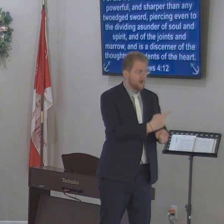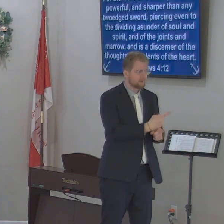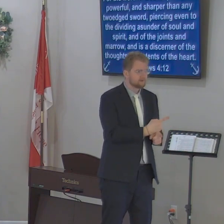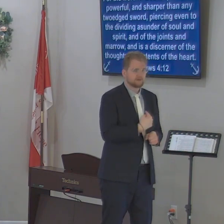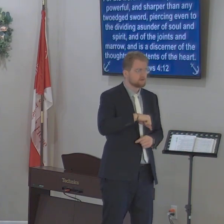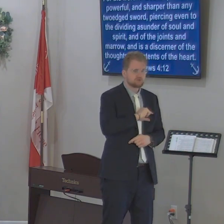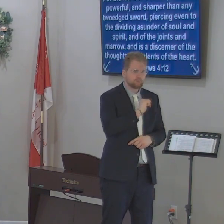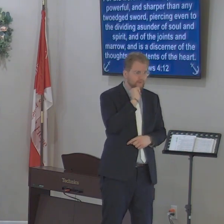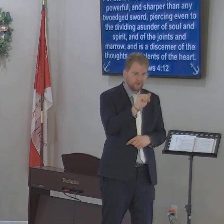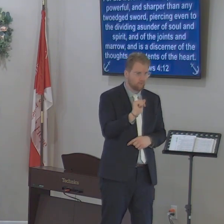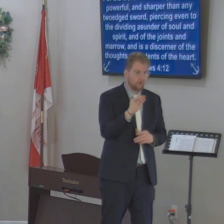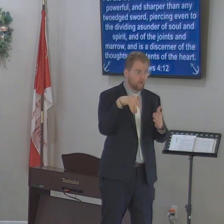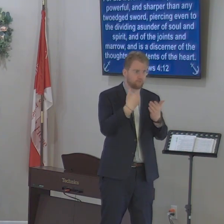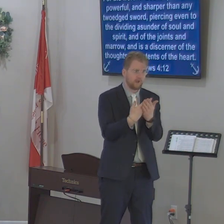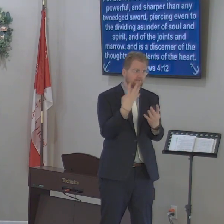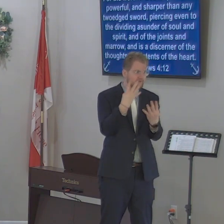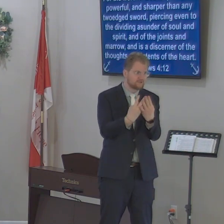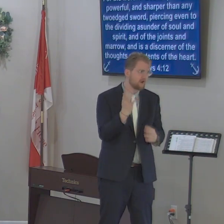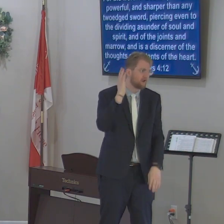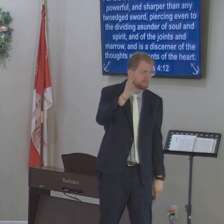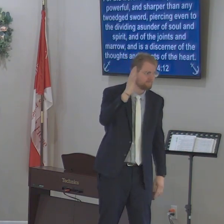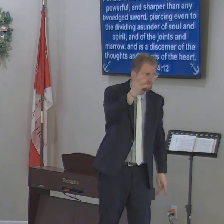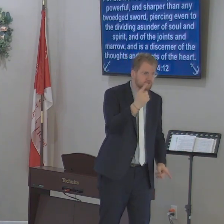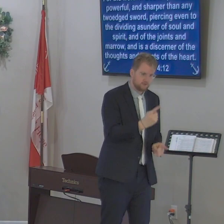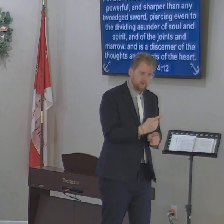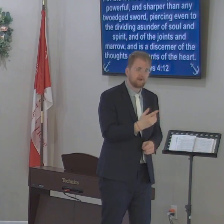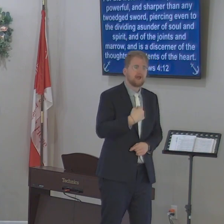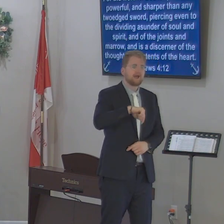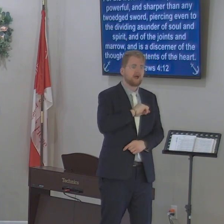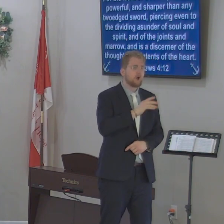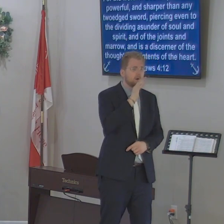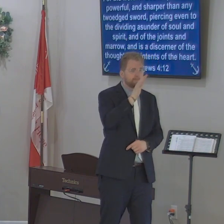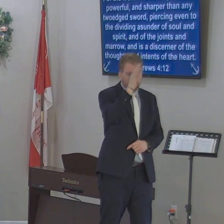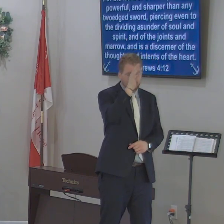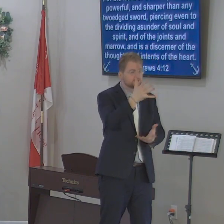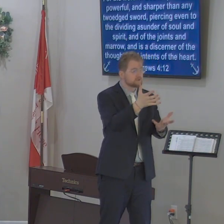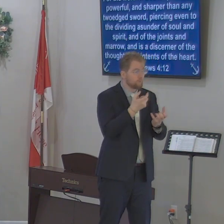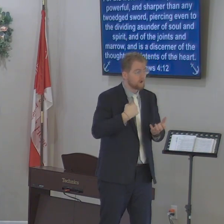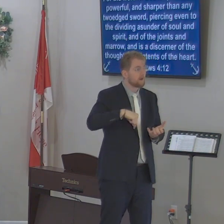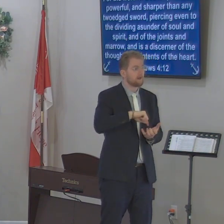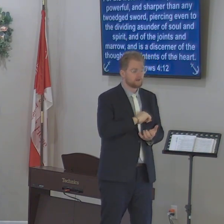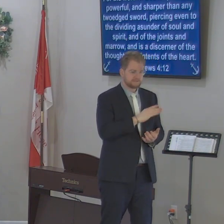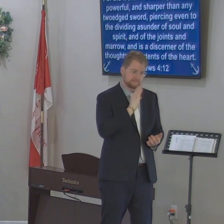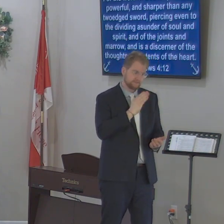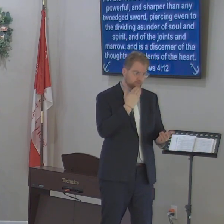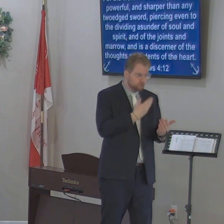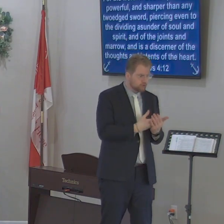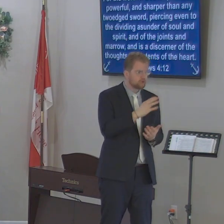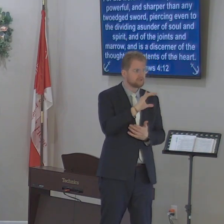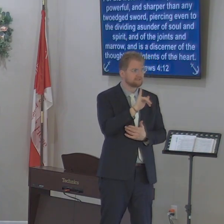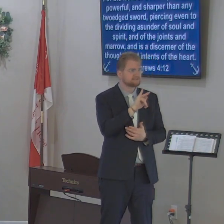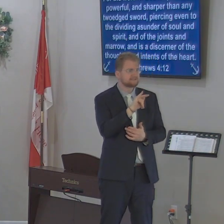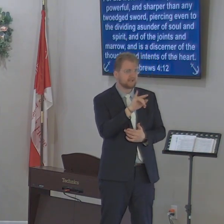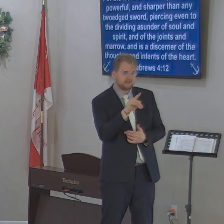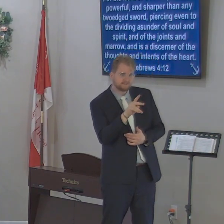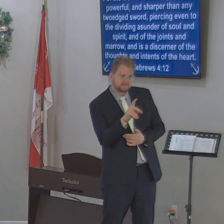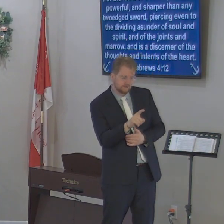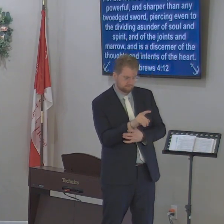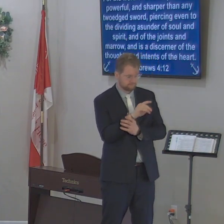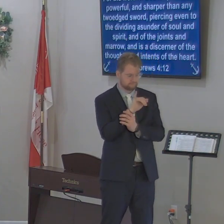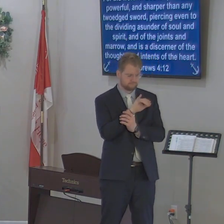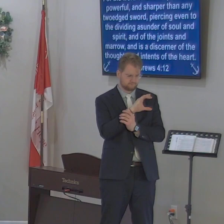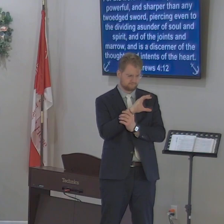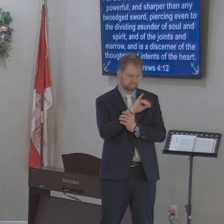obedient, good citizens of America. I know it's hard to believe today, but some folks are still doing that. I don't know why I said